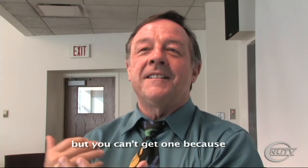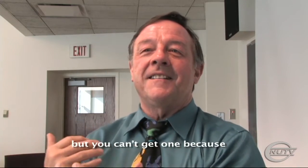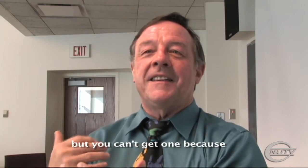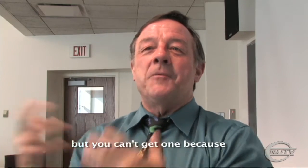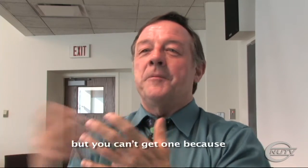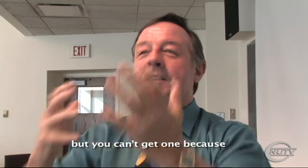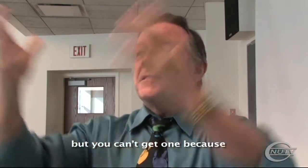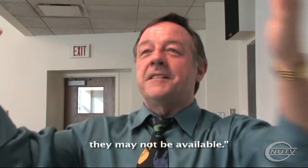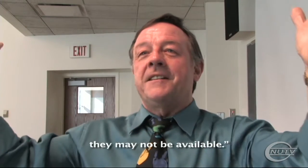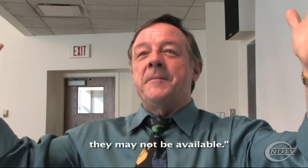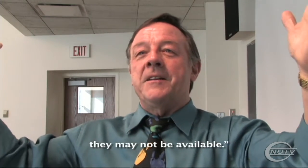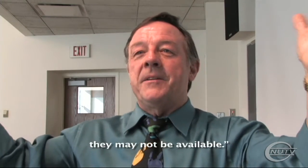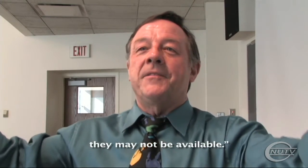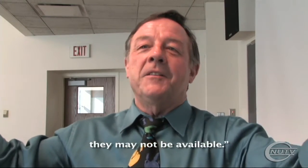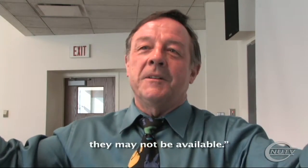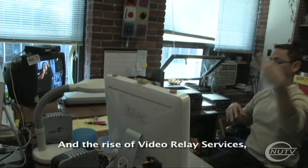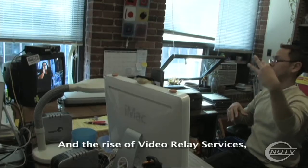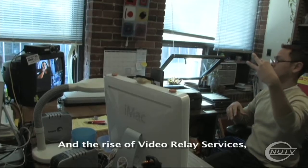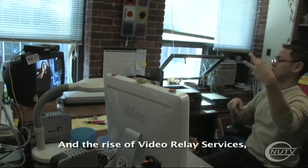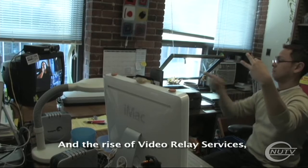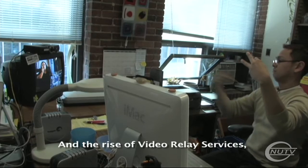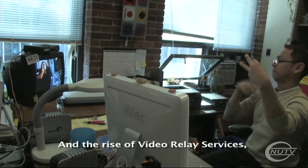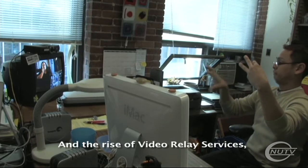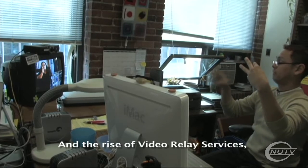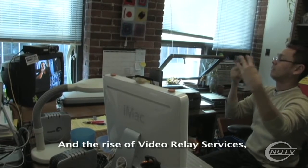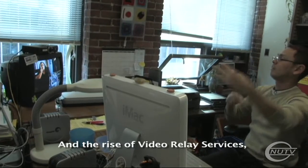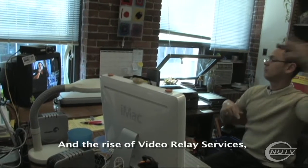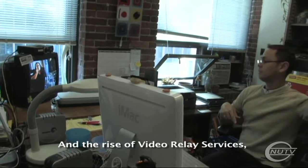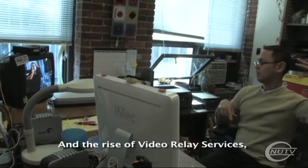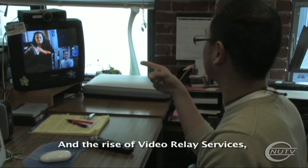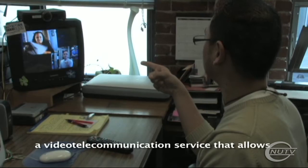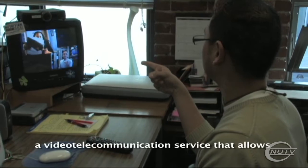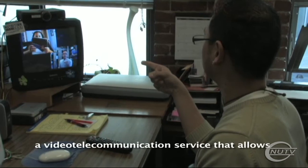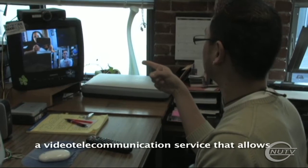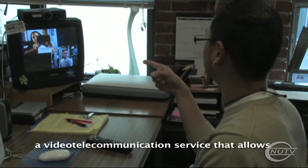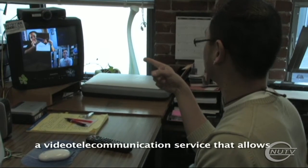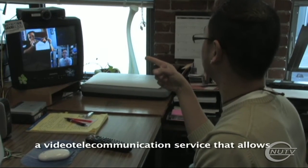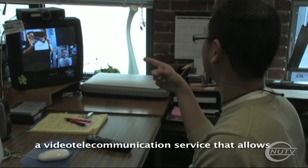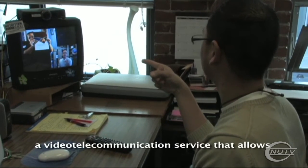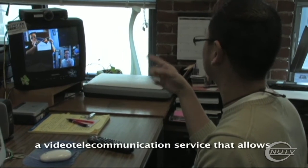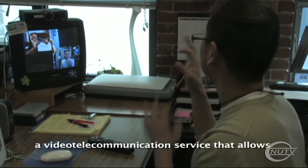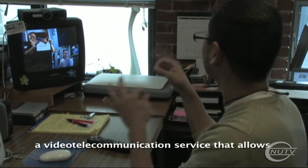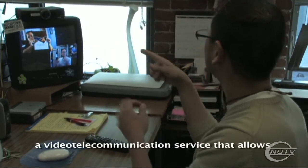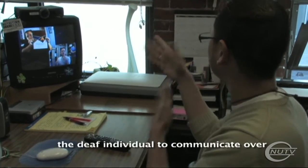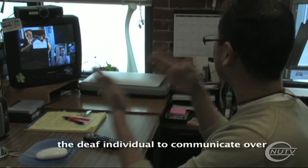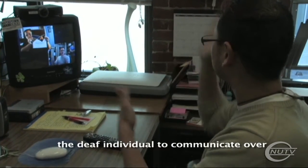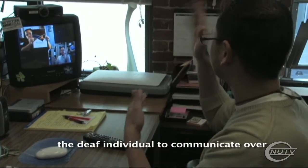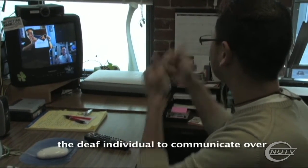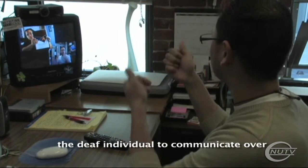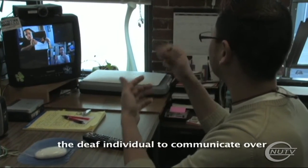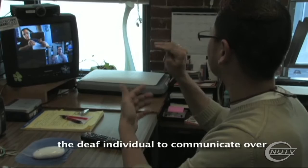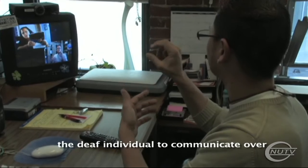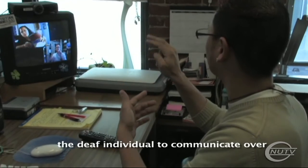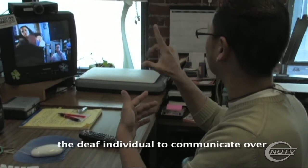can't get one because they may not be available. And the rise of video relay services, a video telecommunications service that allows the